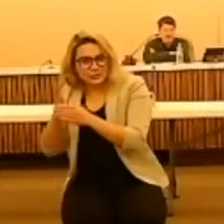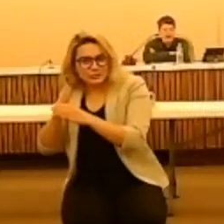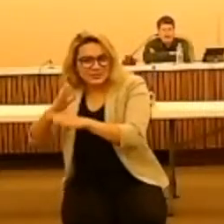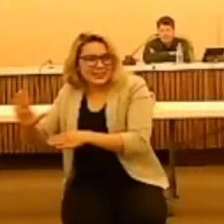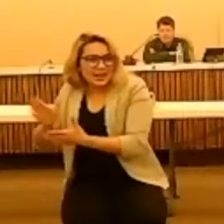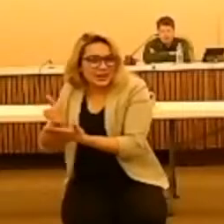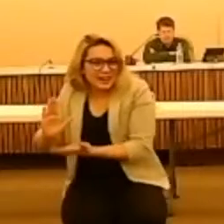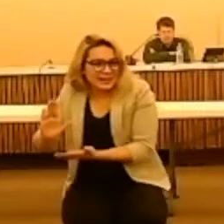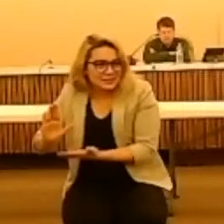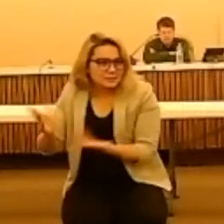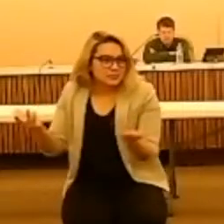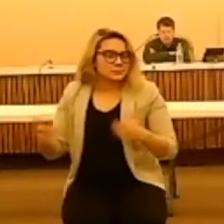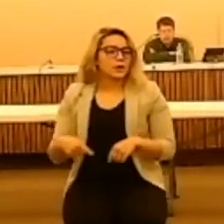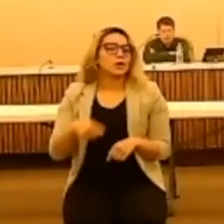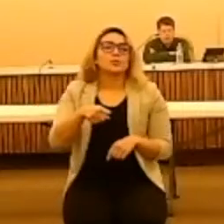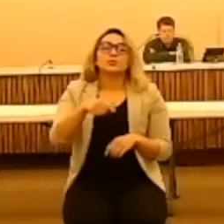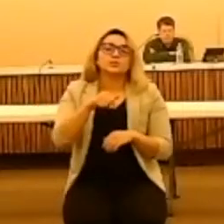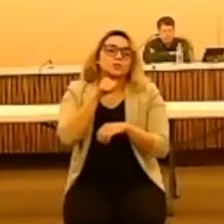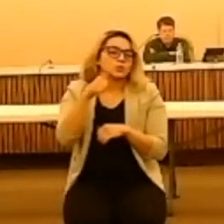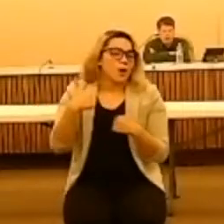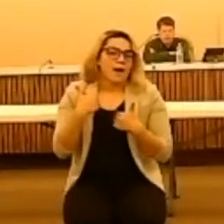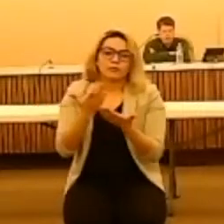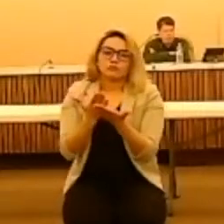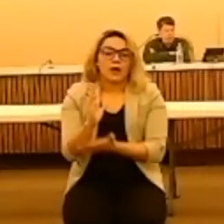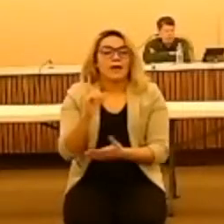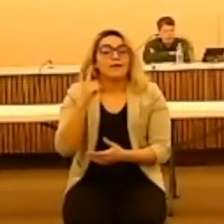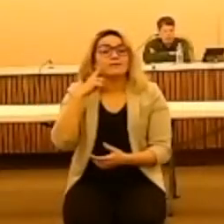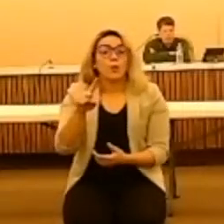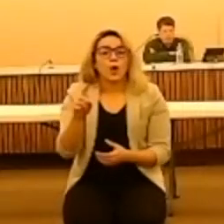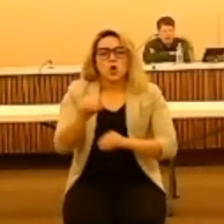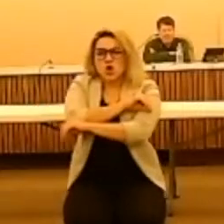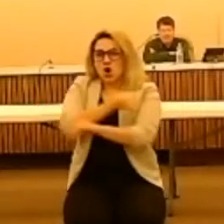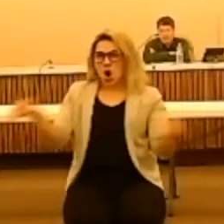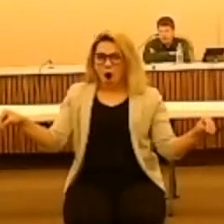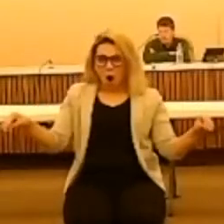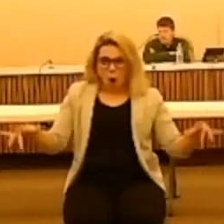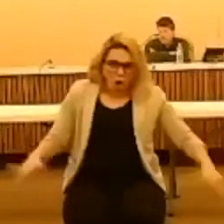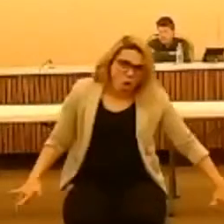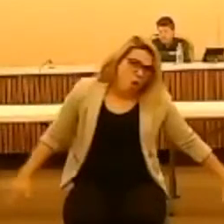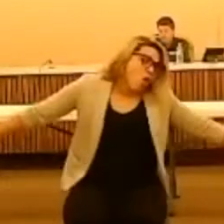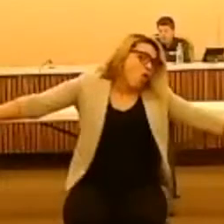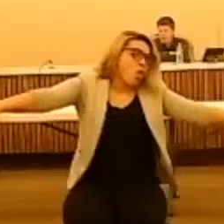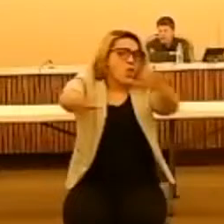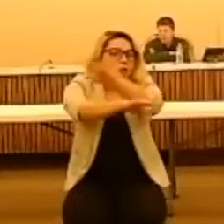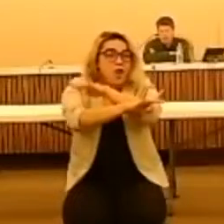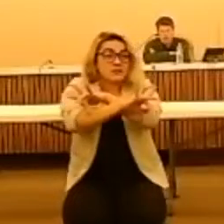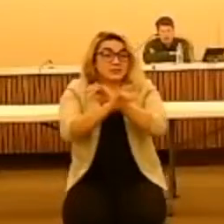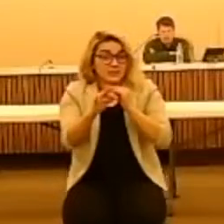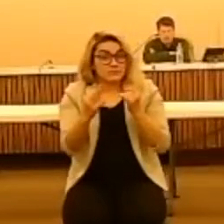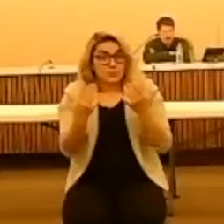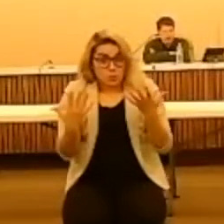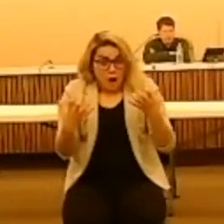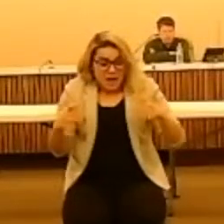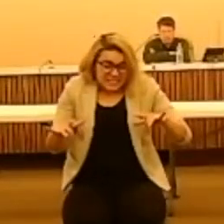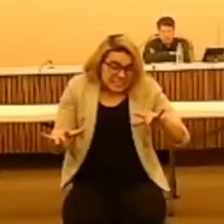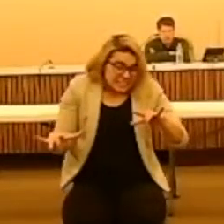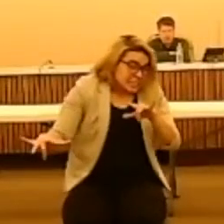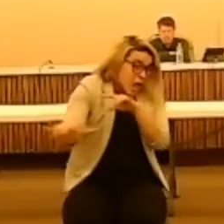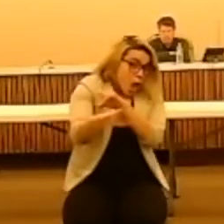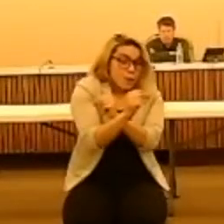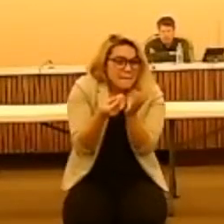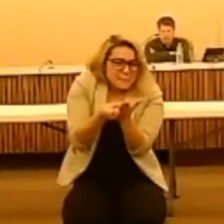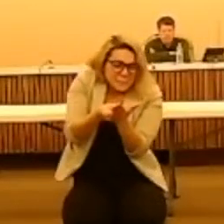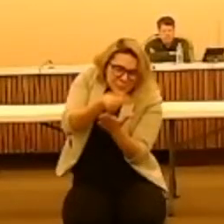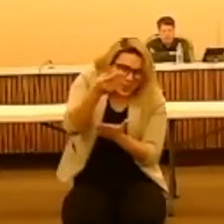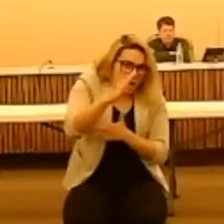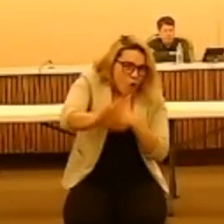right to not have a neighbor. If you don't want to have a neighbor, buy the land. I know that sounds callous, but really